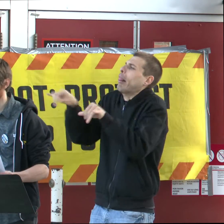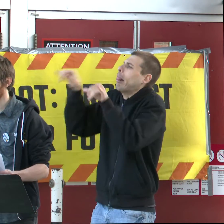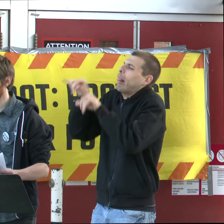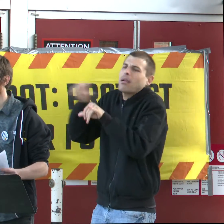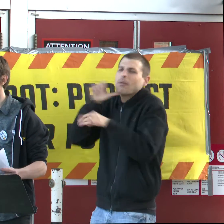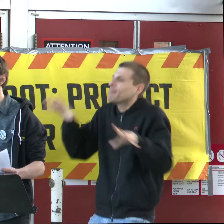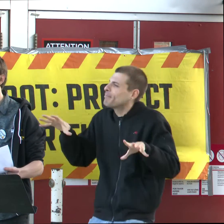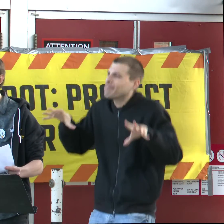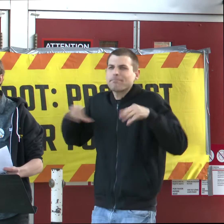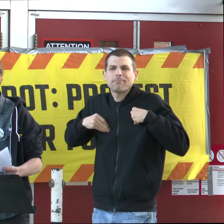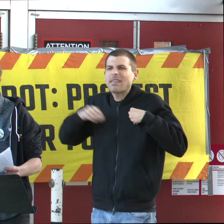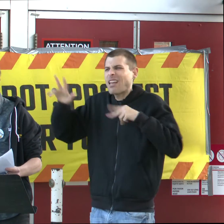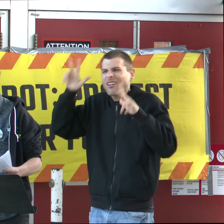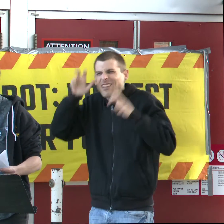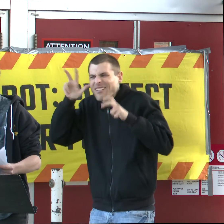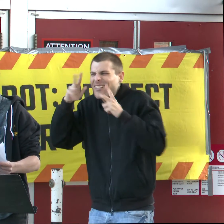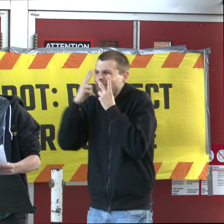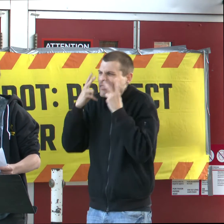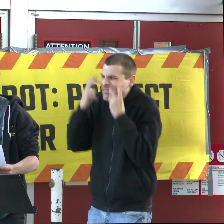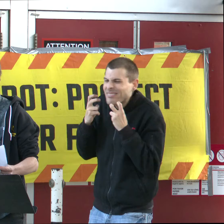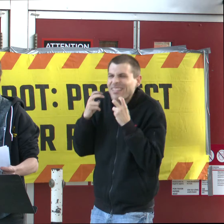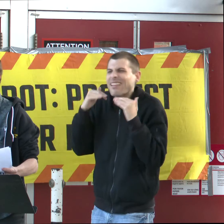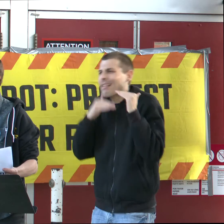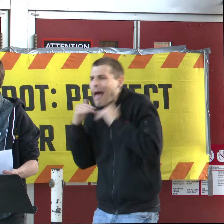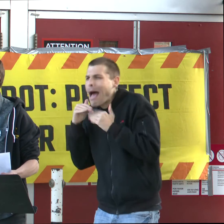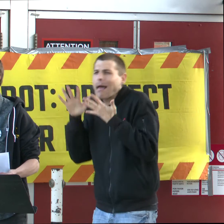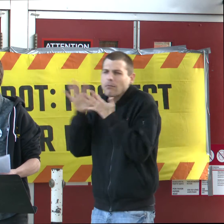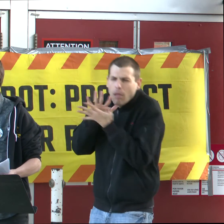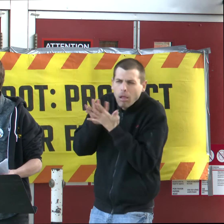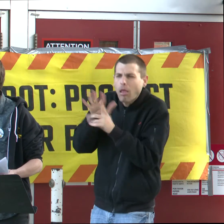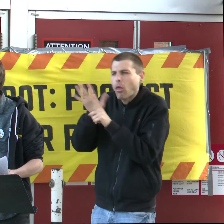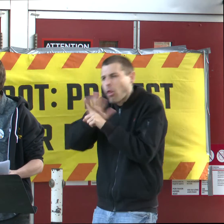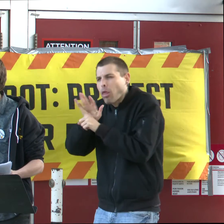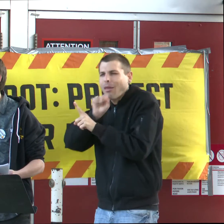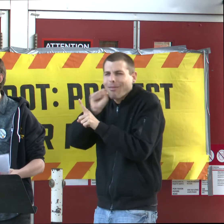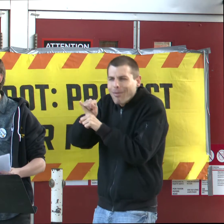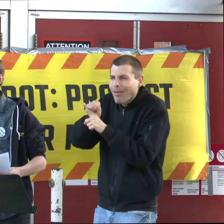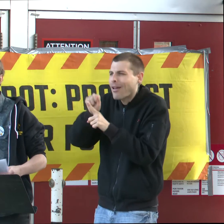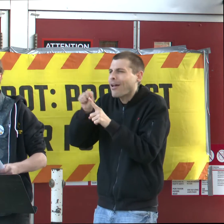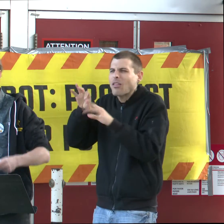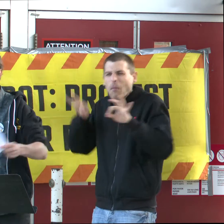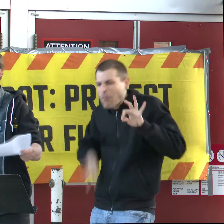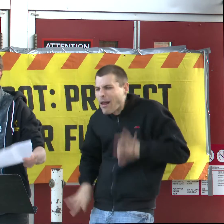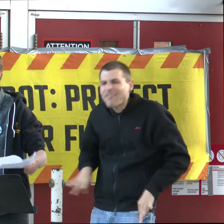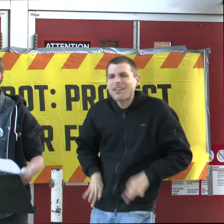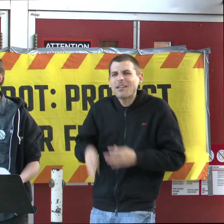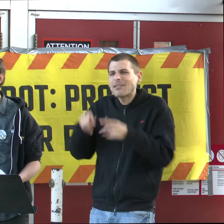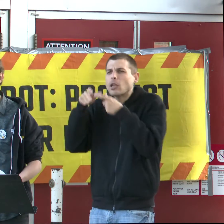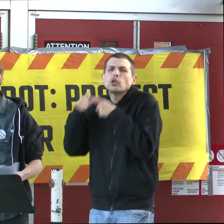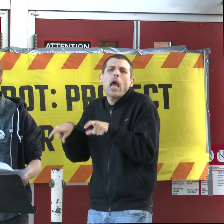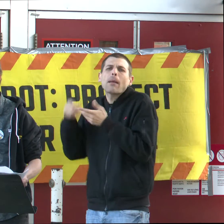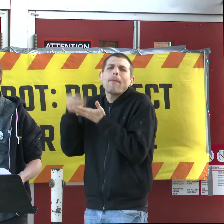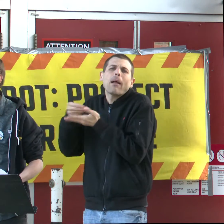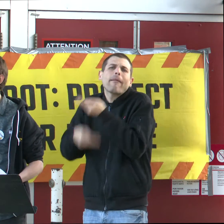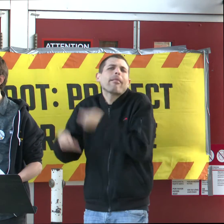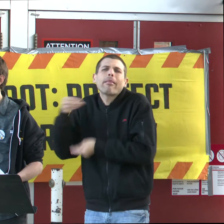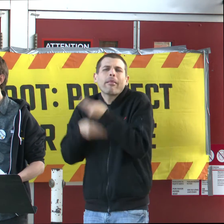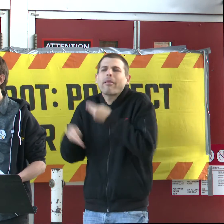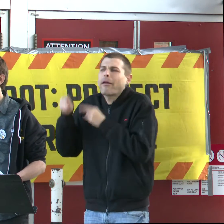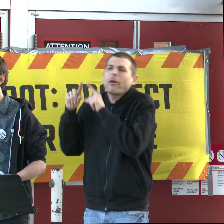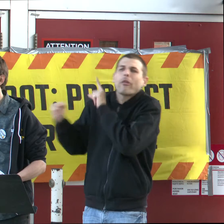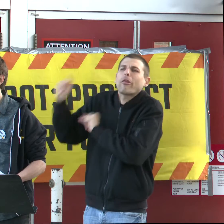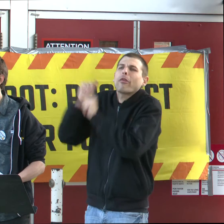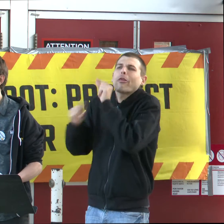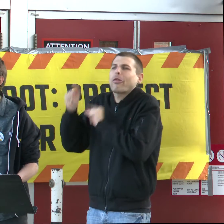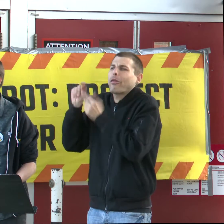the capitalism, the corruption, the lying, the data manipulation, the people taking the paycheck to, you know, move something forward and finding ways to